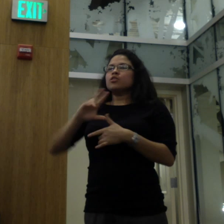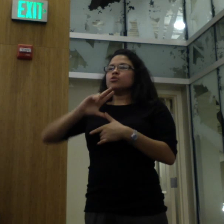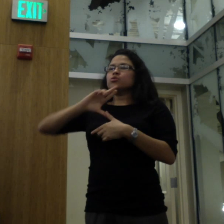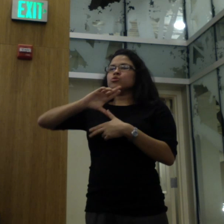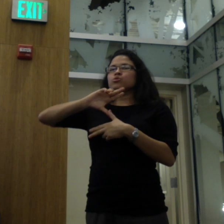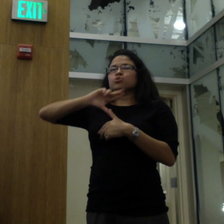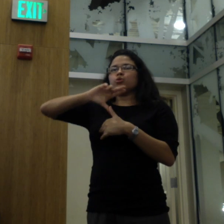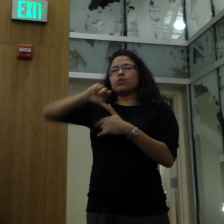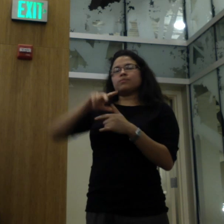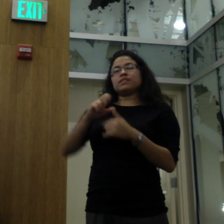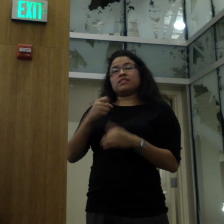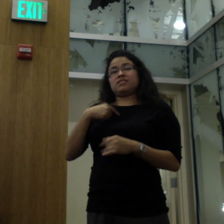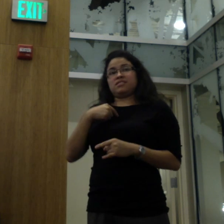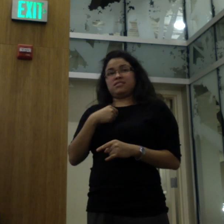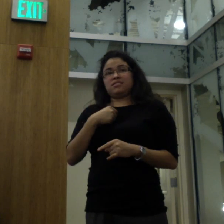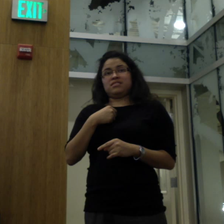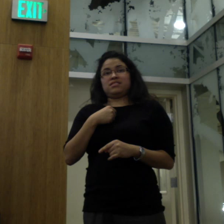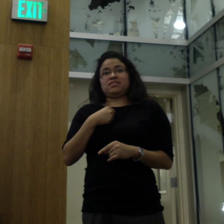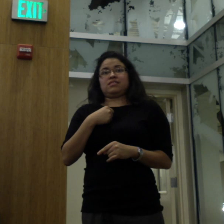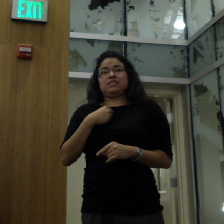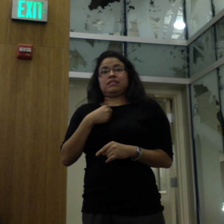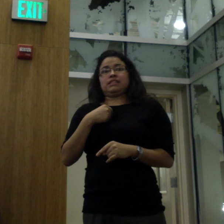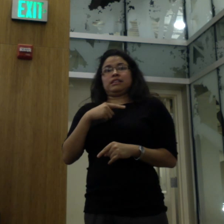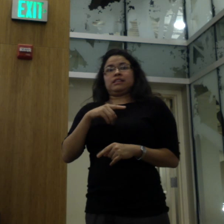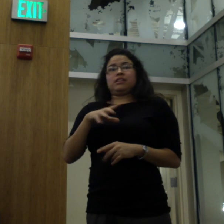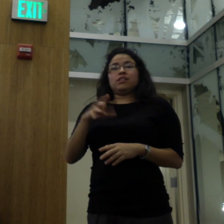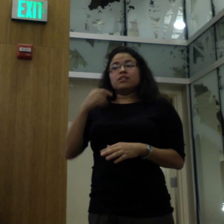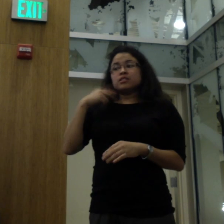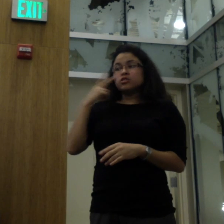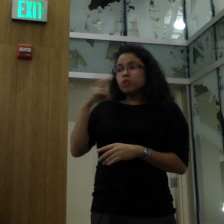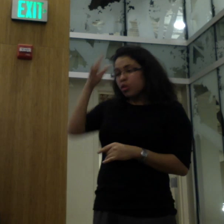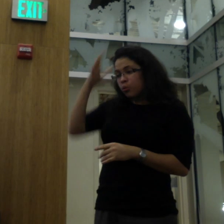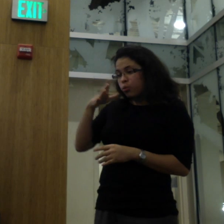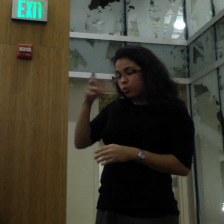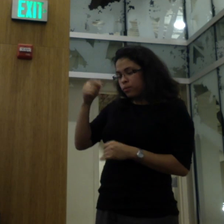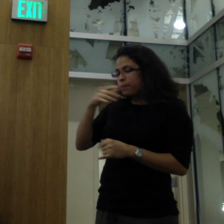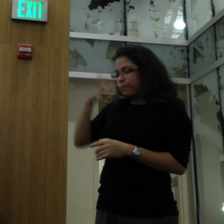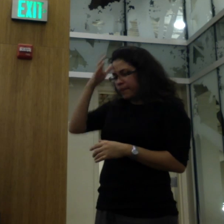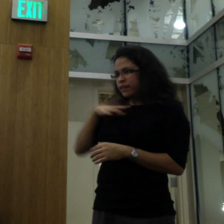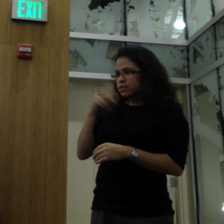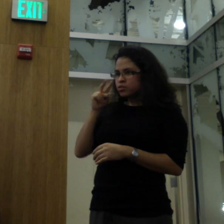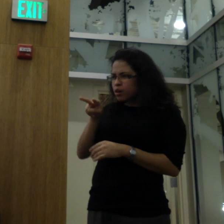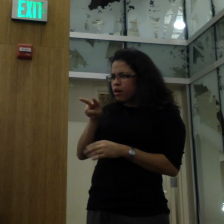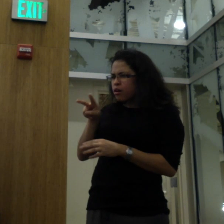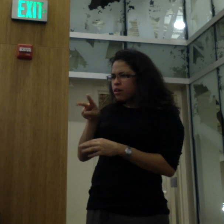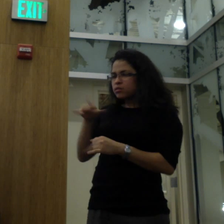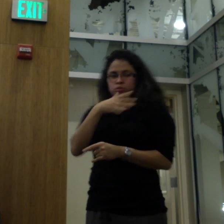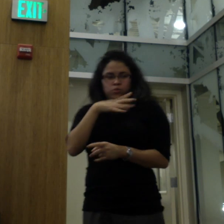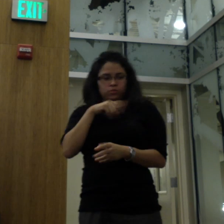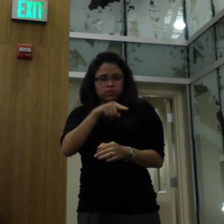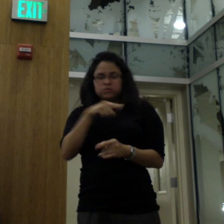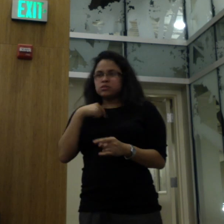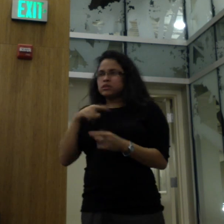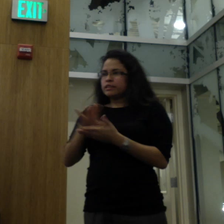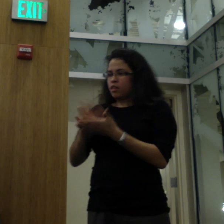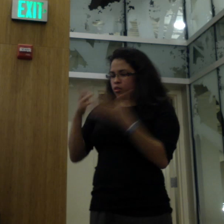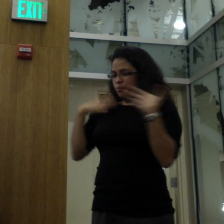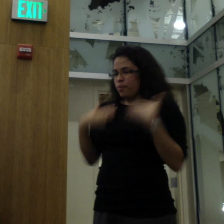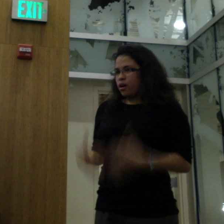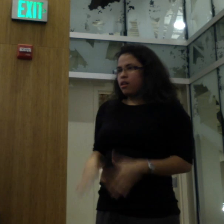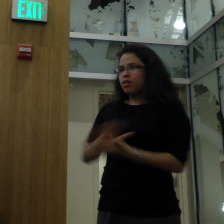said, "You must have power. You look too fresh and too clean." So it's important to be able to look like the people around you. That's why I'm